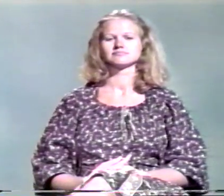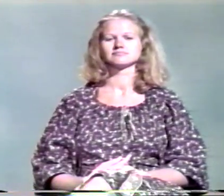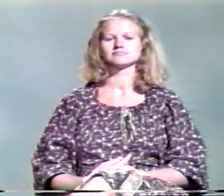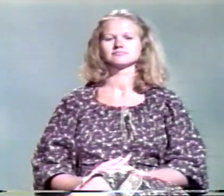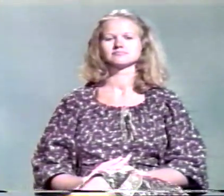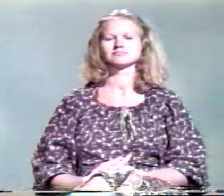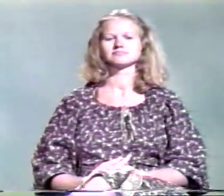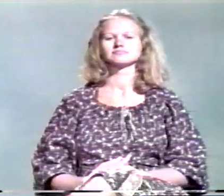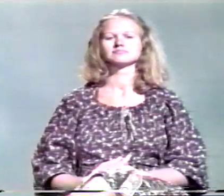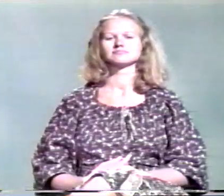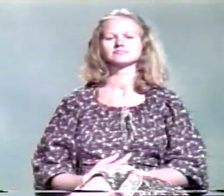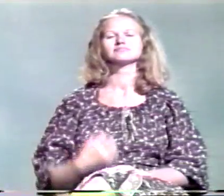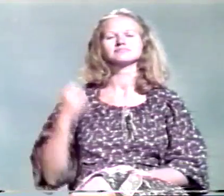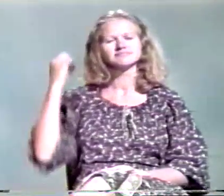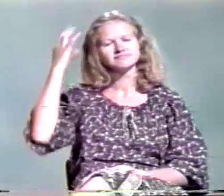Somebody's mind working.